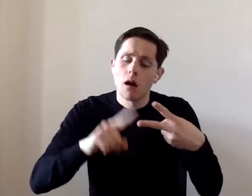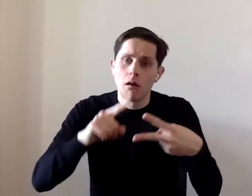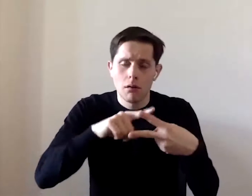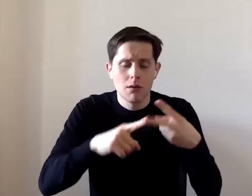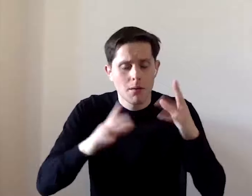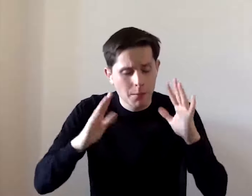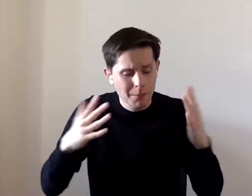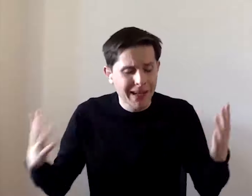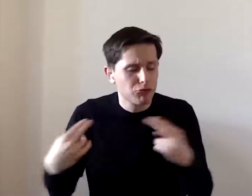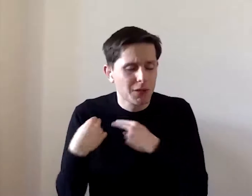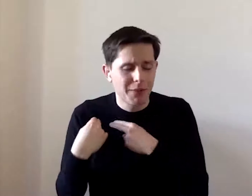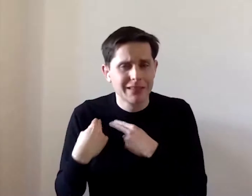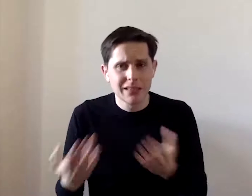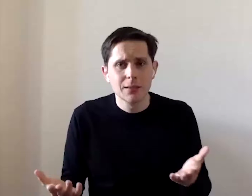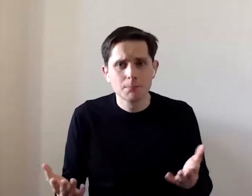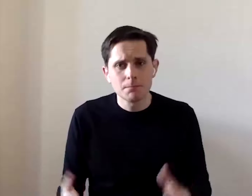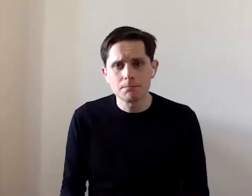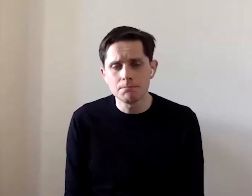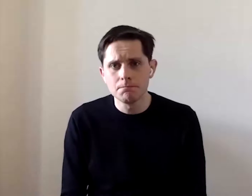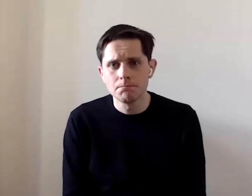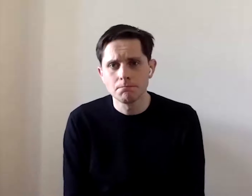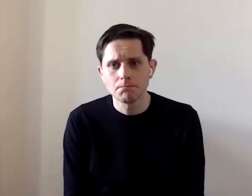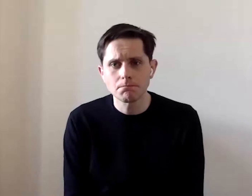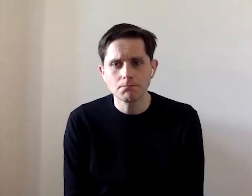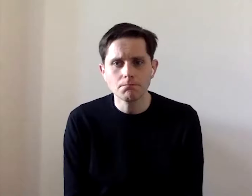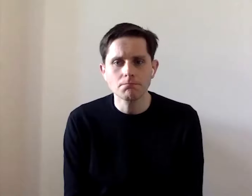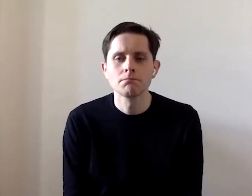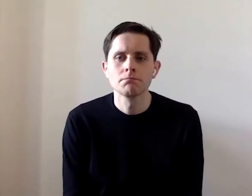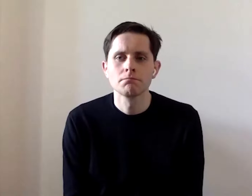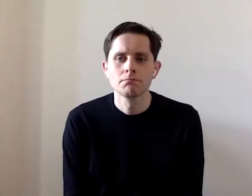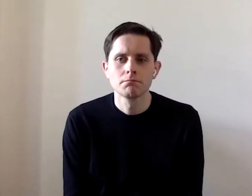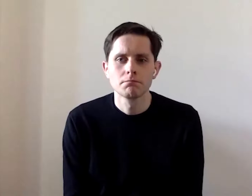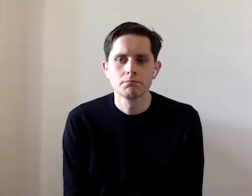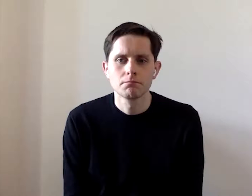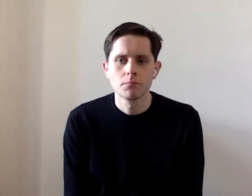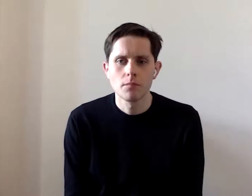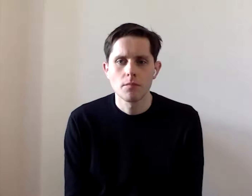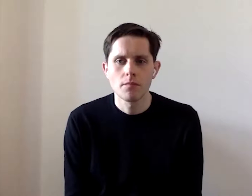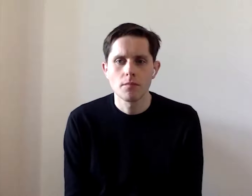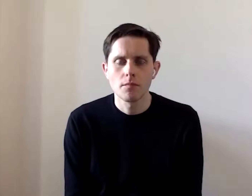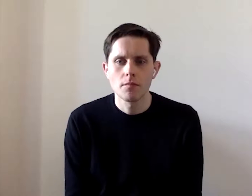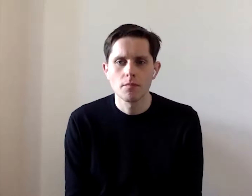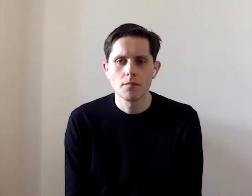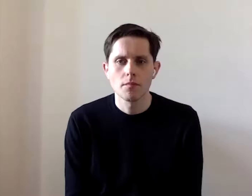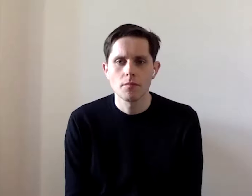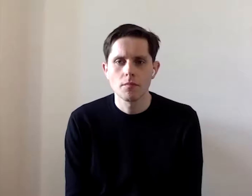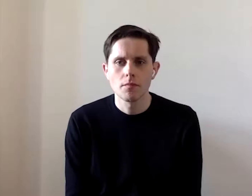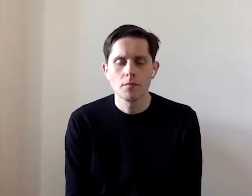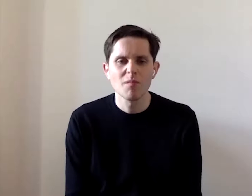then also the ARB, as people move further through the profession, have a huge responsibility. But I also